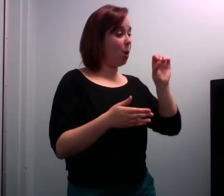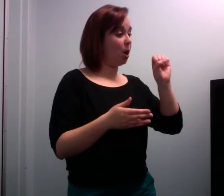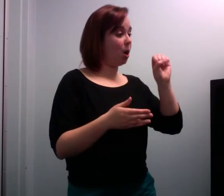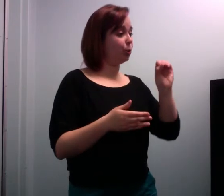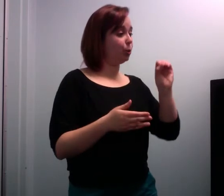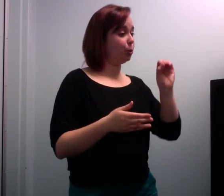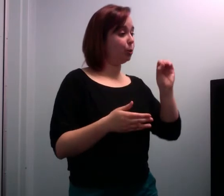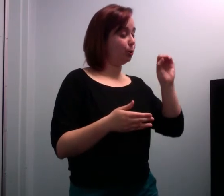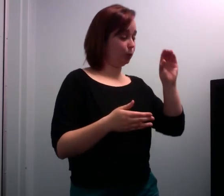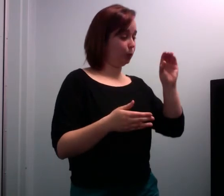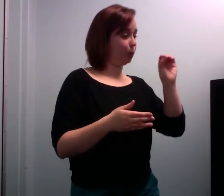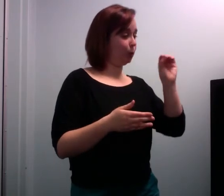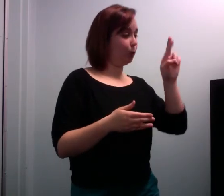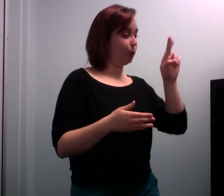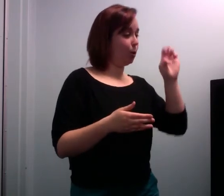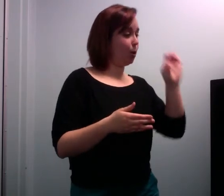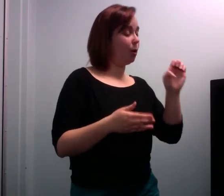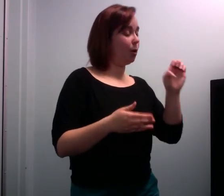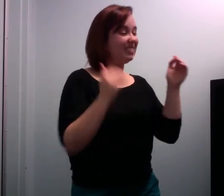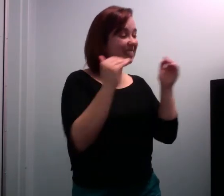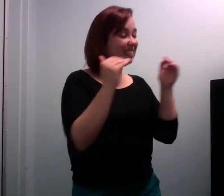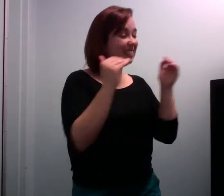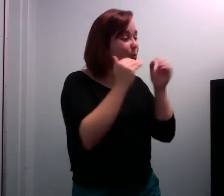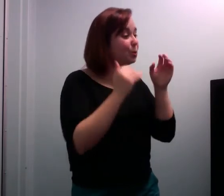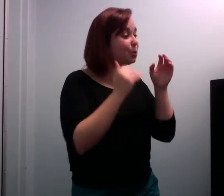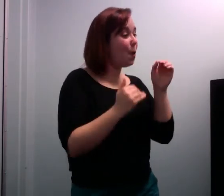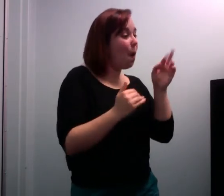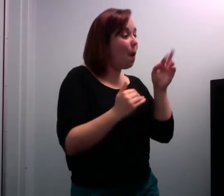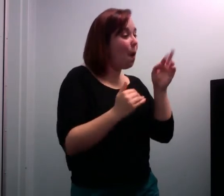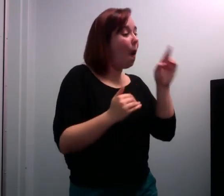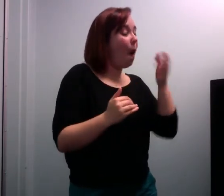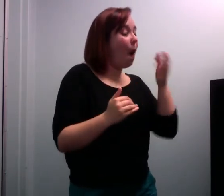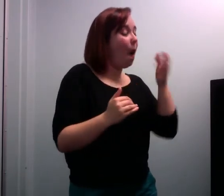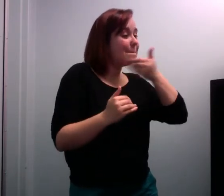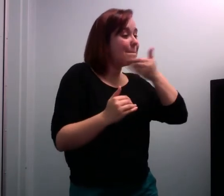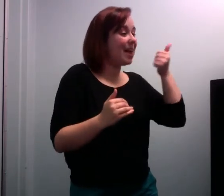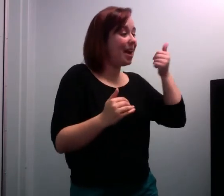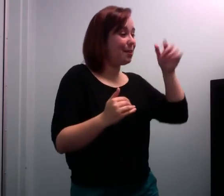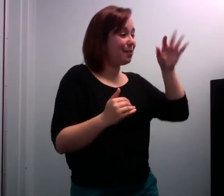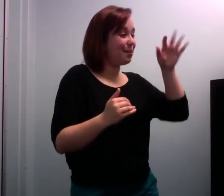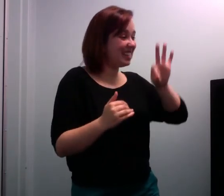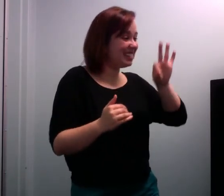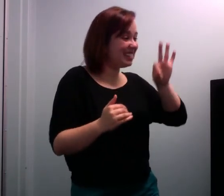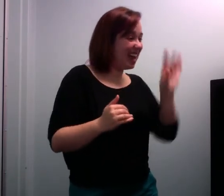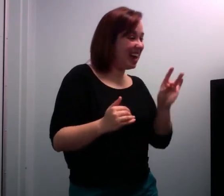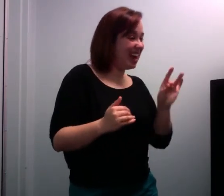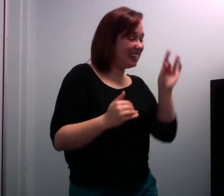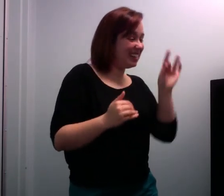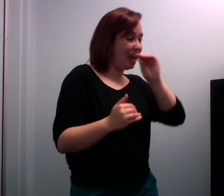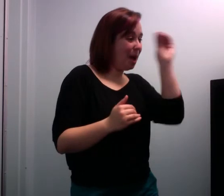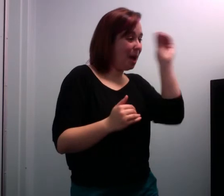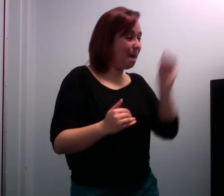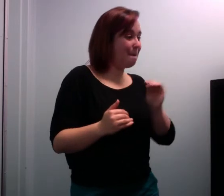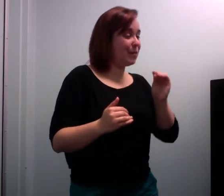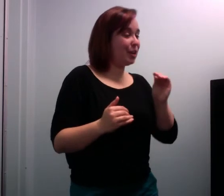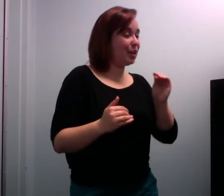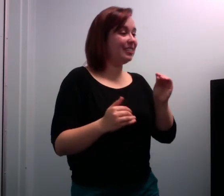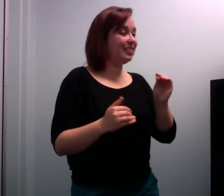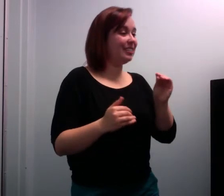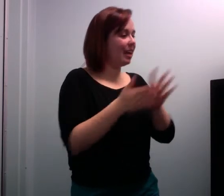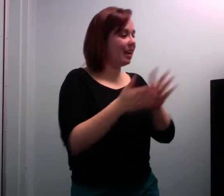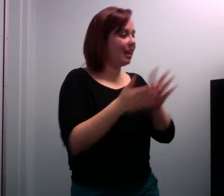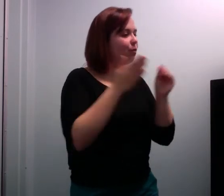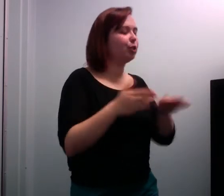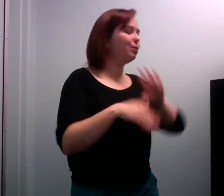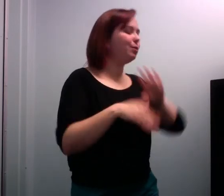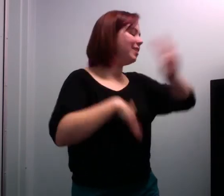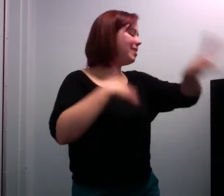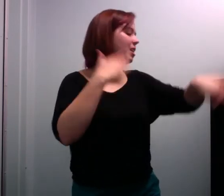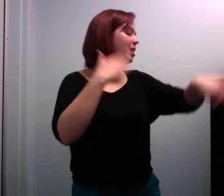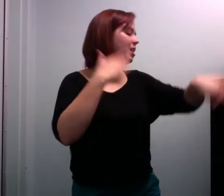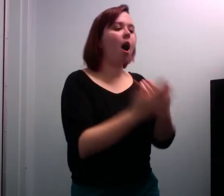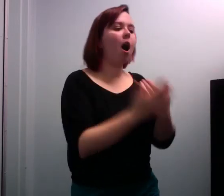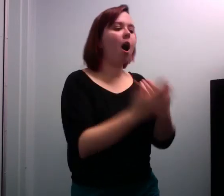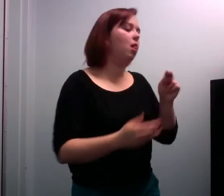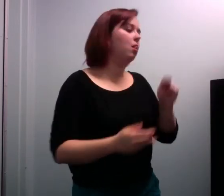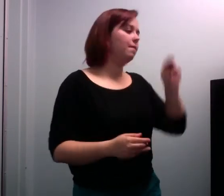than 98% of the students in all of North America." Well, the next term, that student pulled